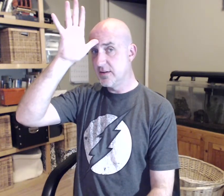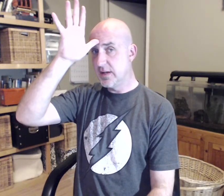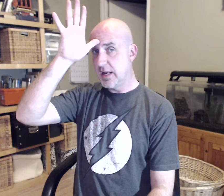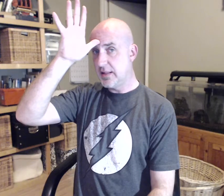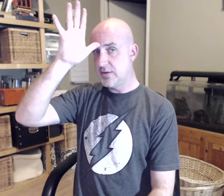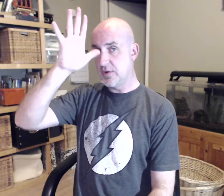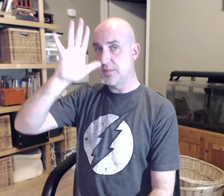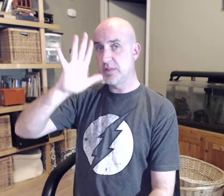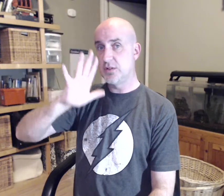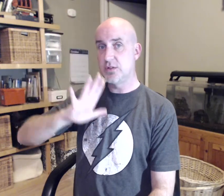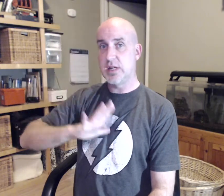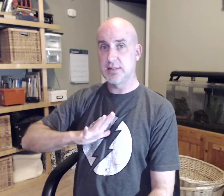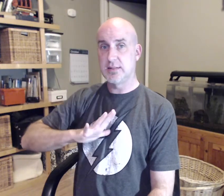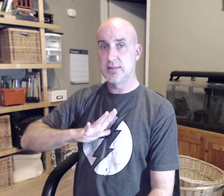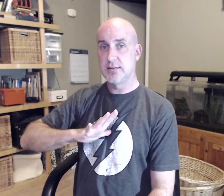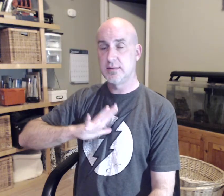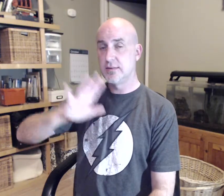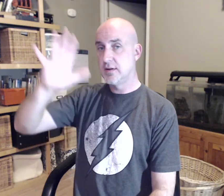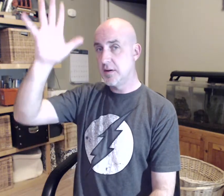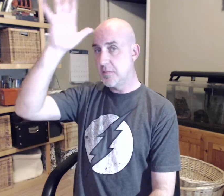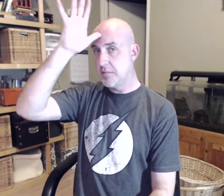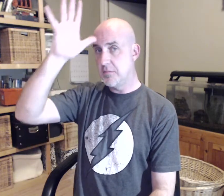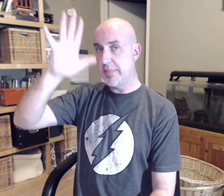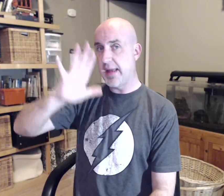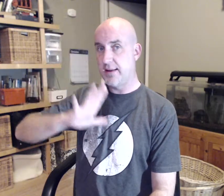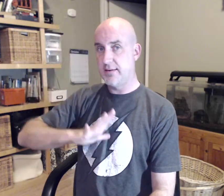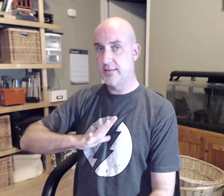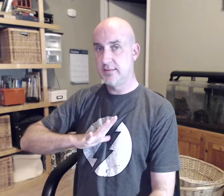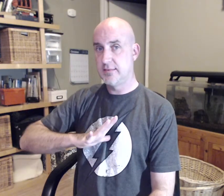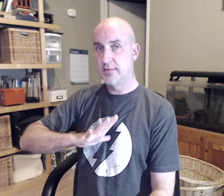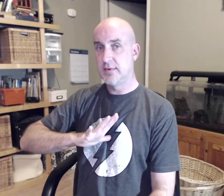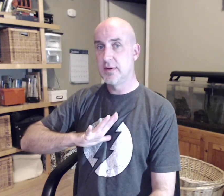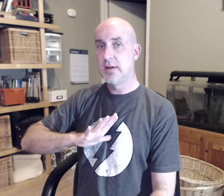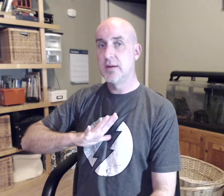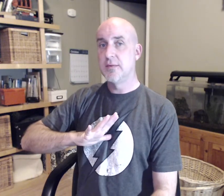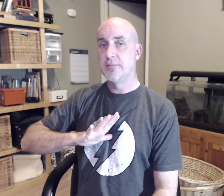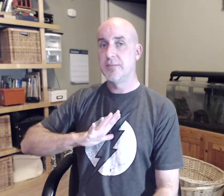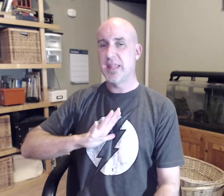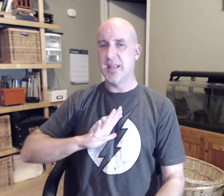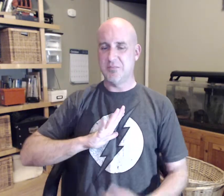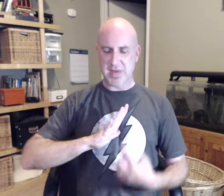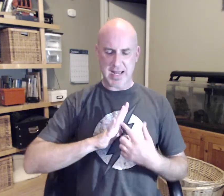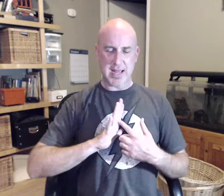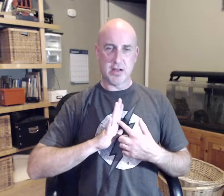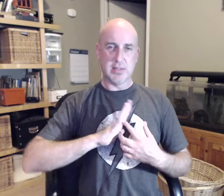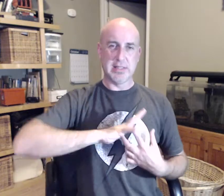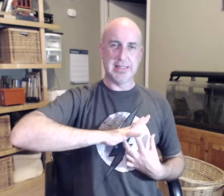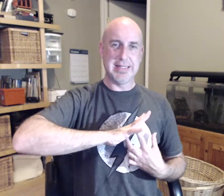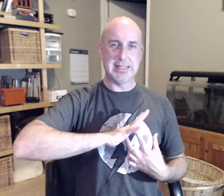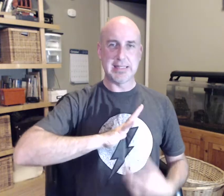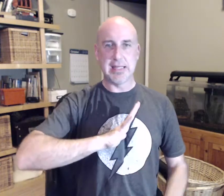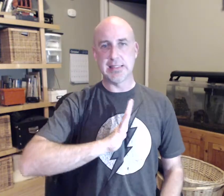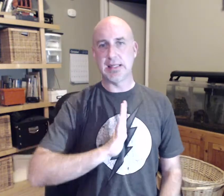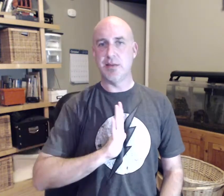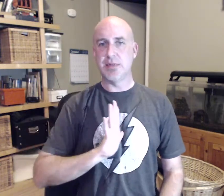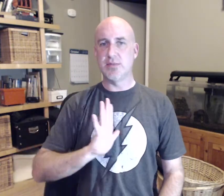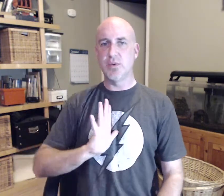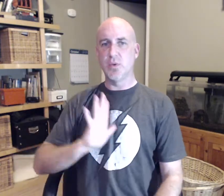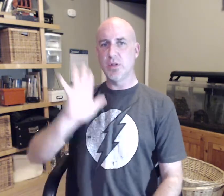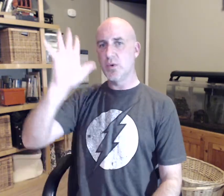and then drops to your chest. Man. my hand always leans kind of sideways. If you really want it